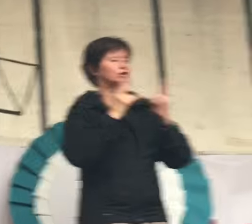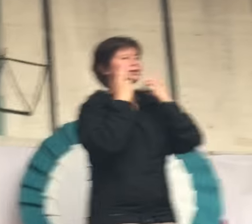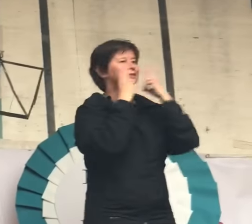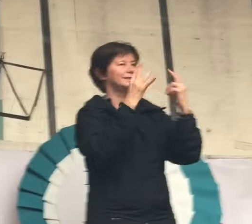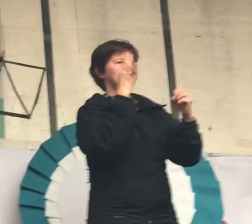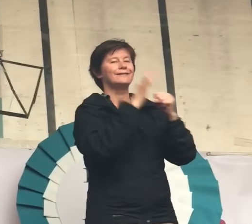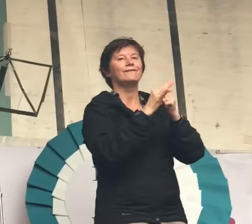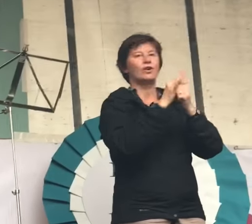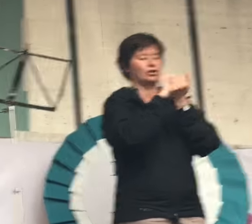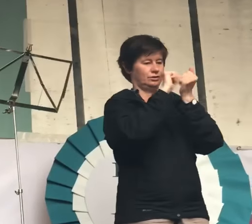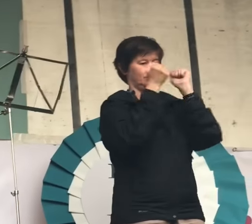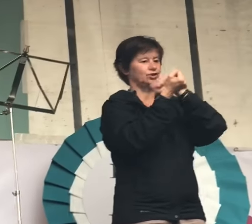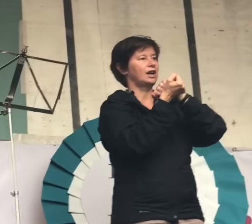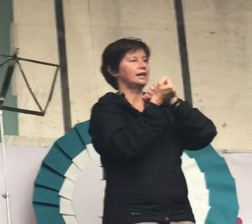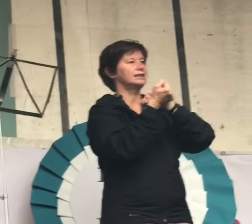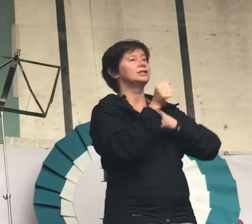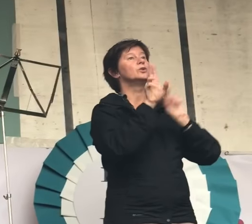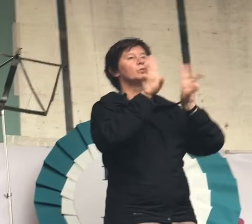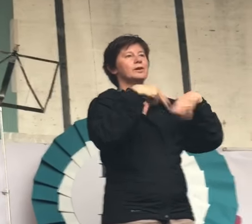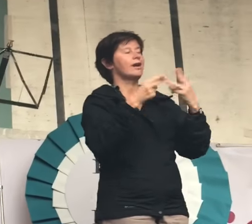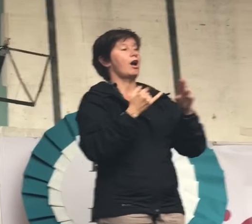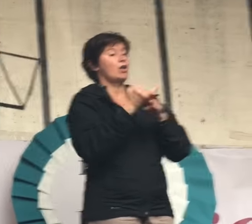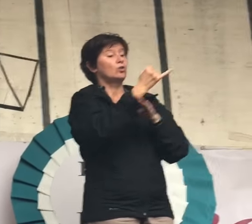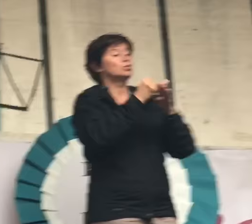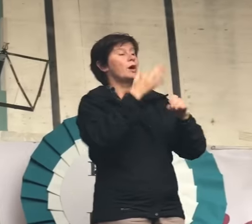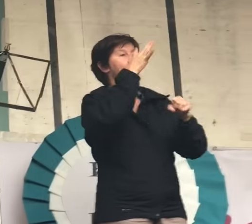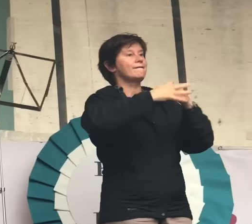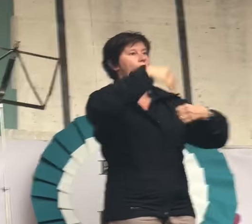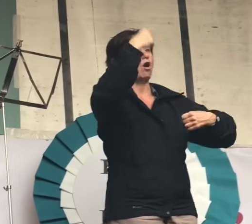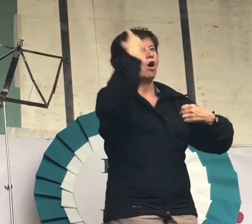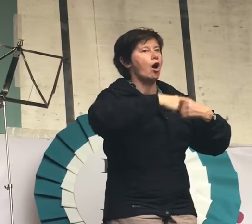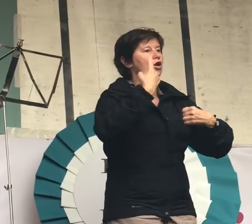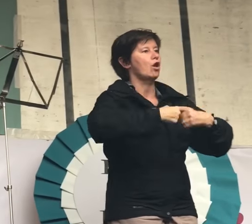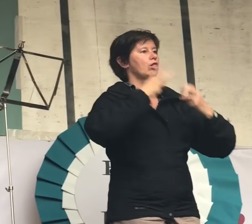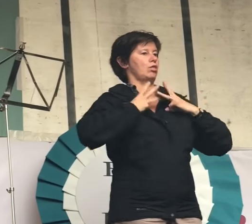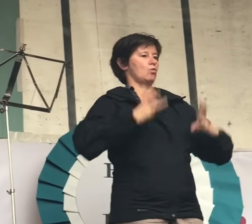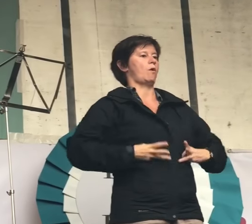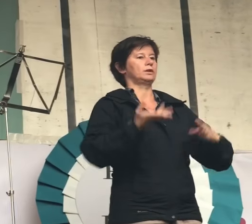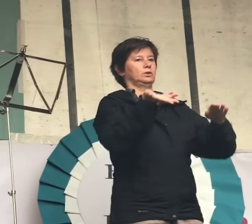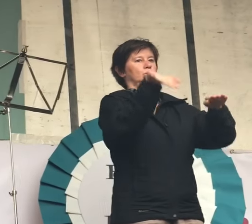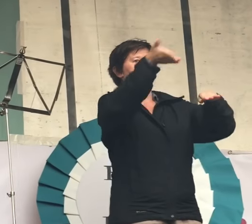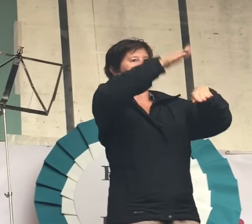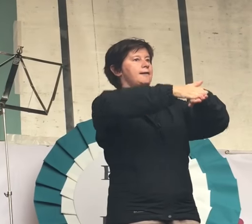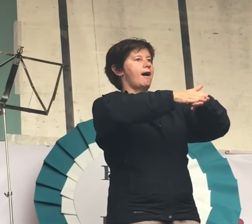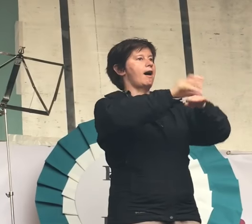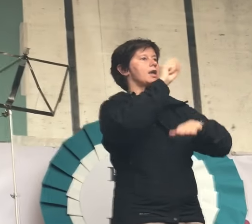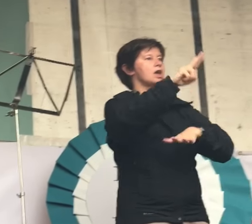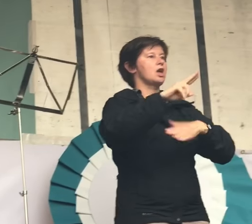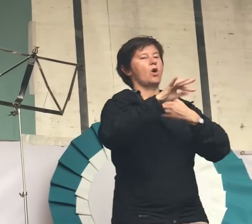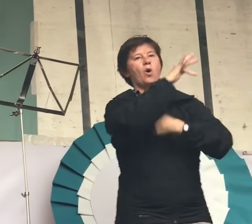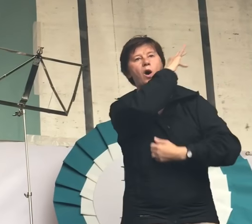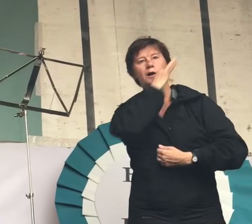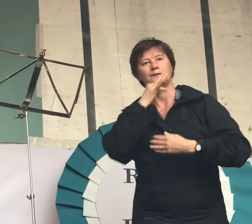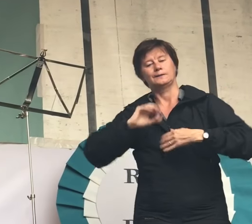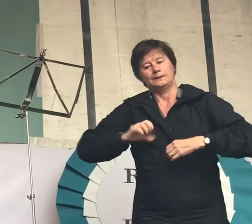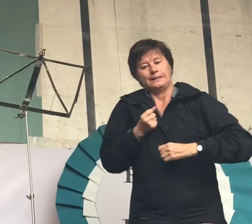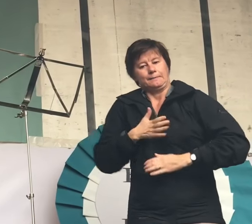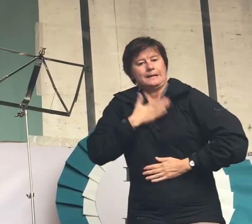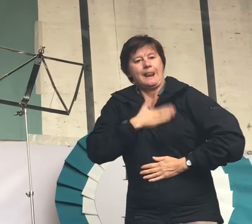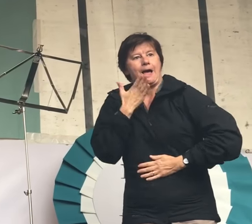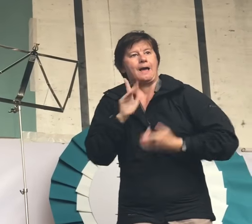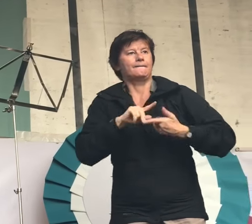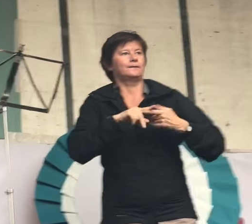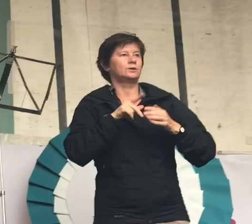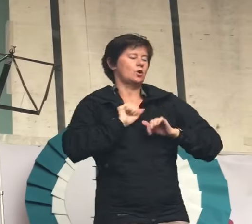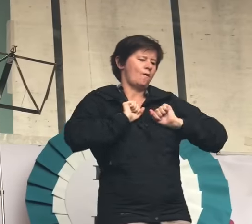We cannot wait for another woman to die, for another woman to be kept alive artificially, for another woman to be force-fed and